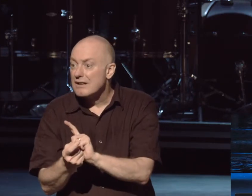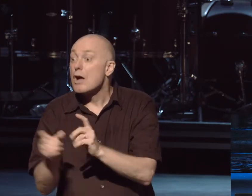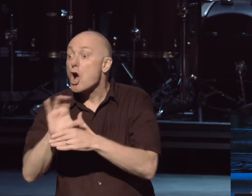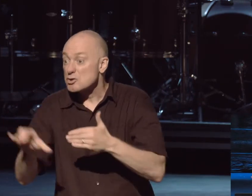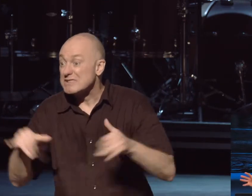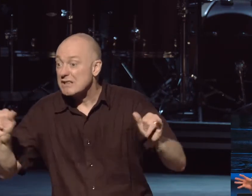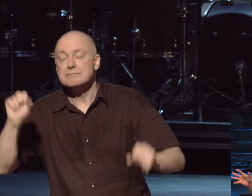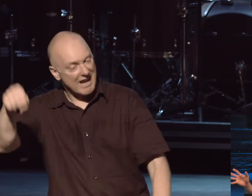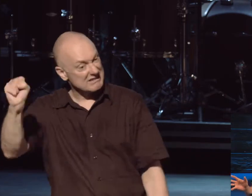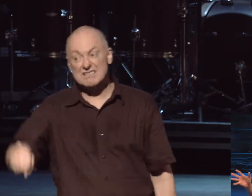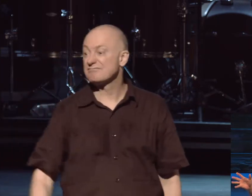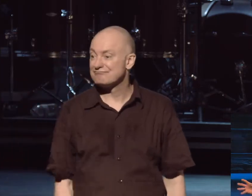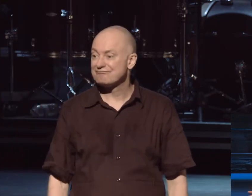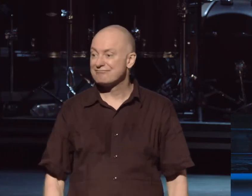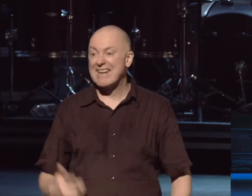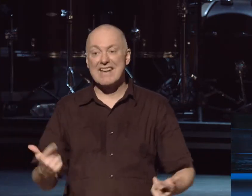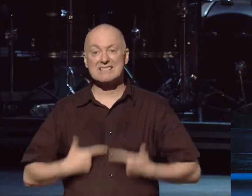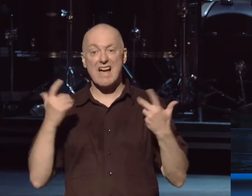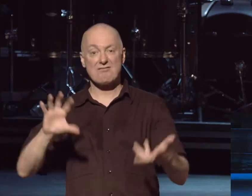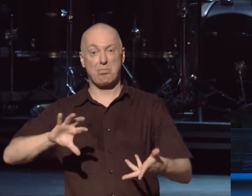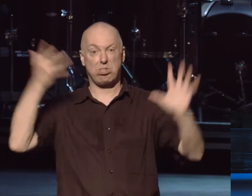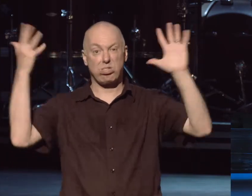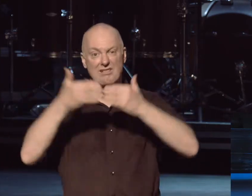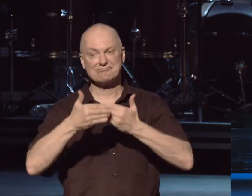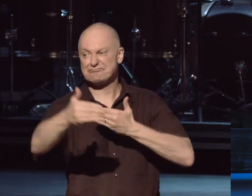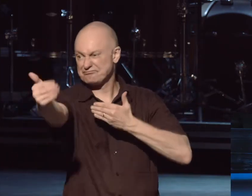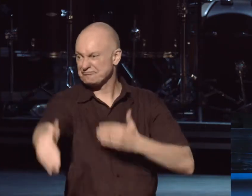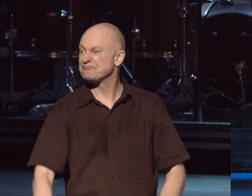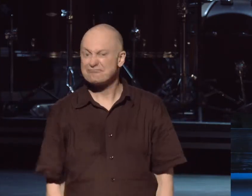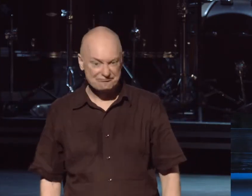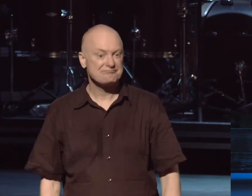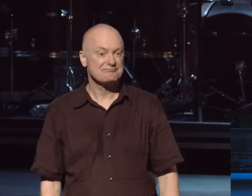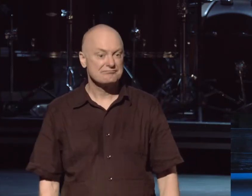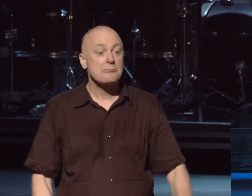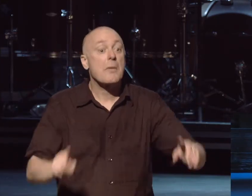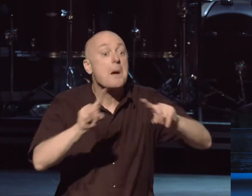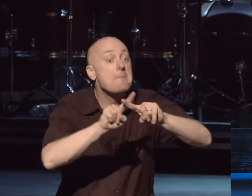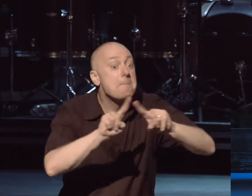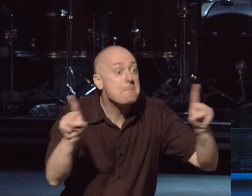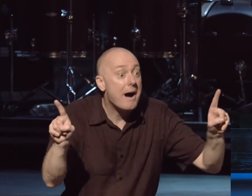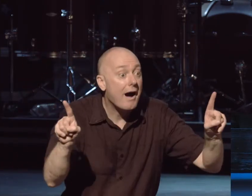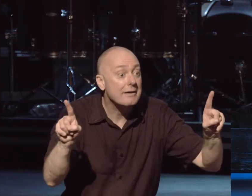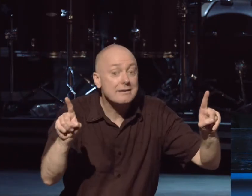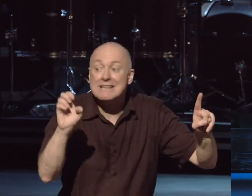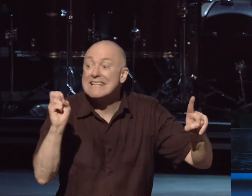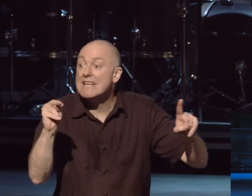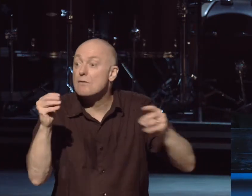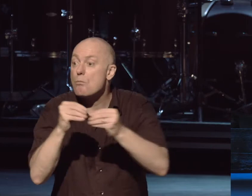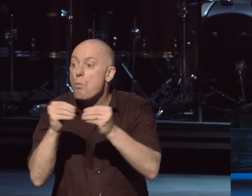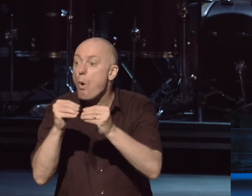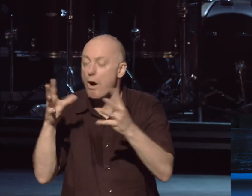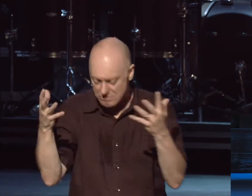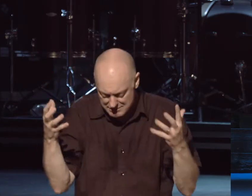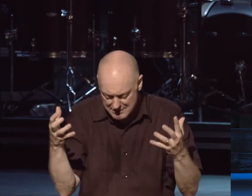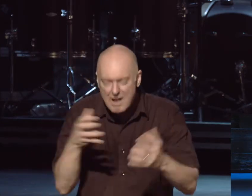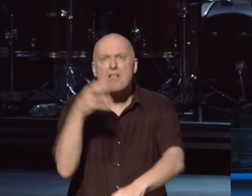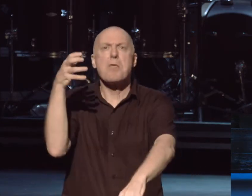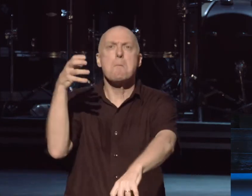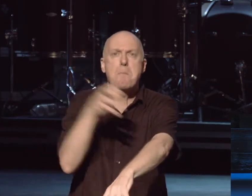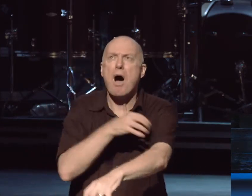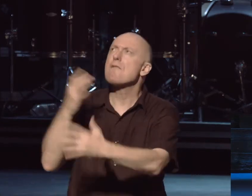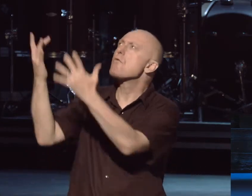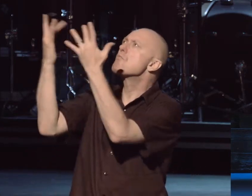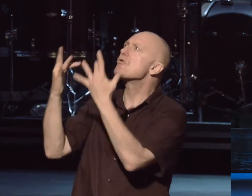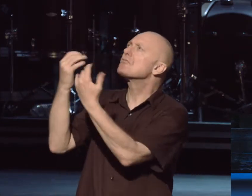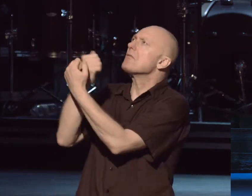are. His life would never be the same in some respects. But the reality also, even more, is the powerful mercy and love and